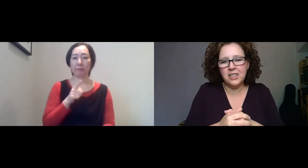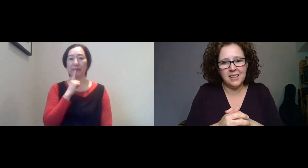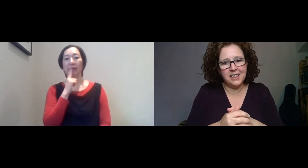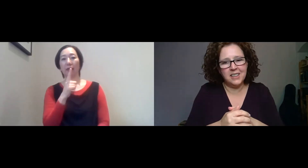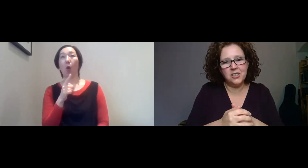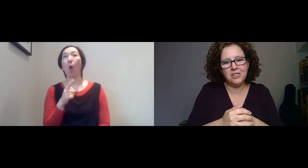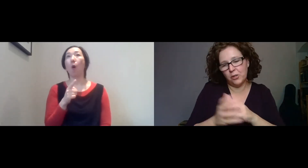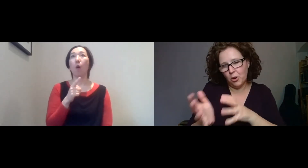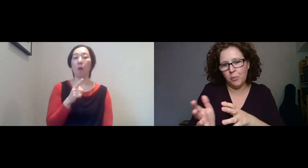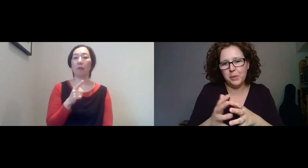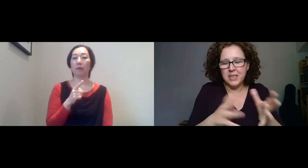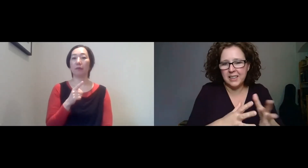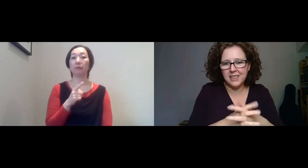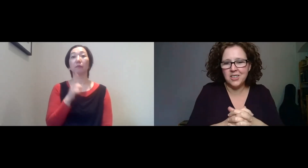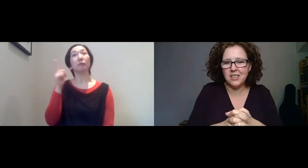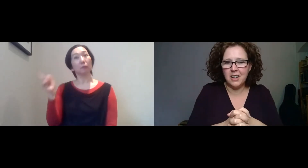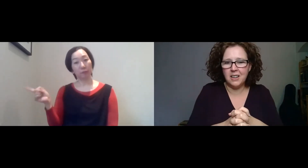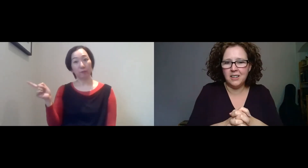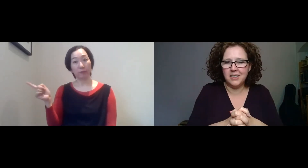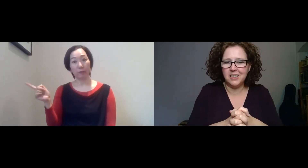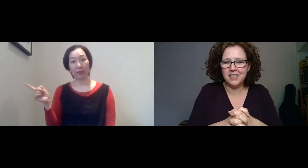and she not Tom, but Sarah,